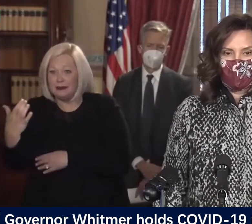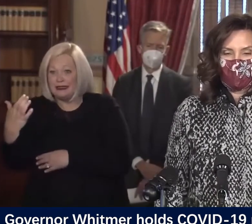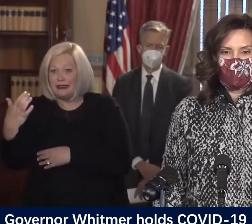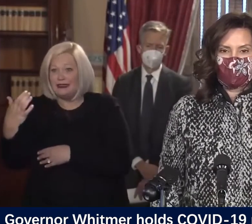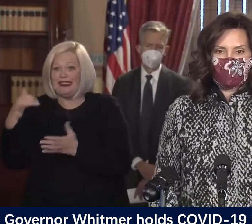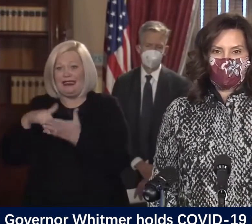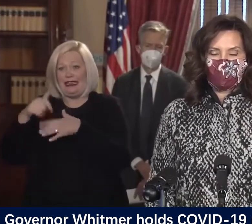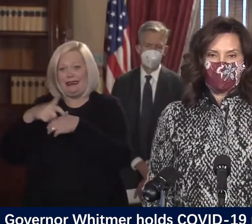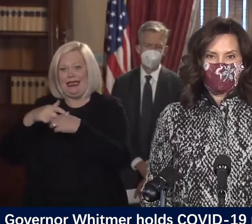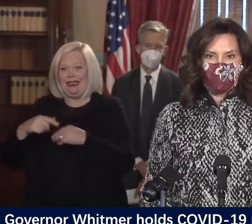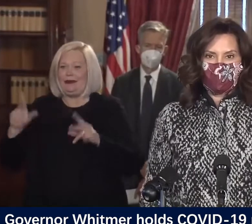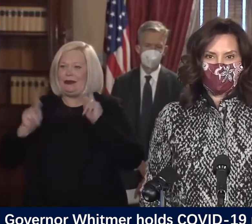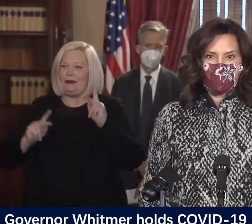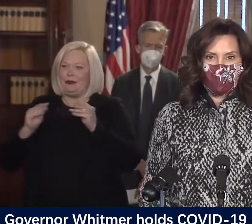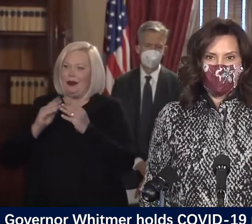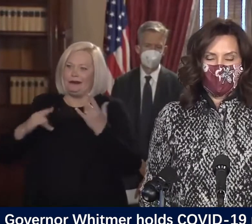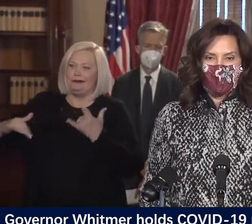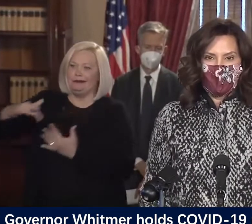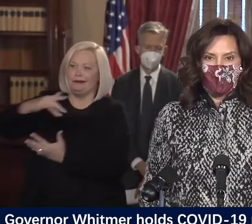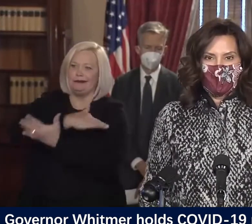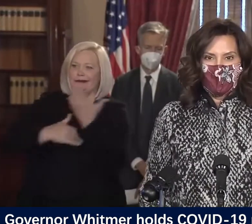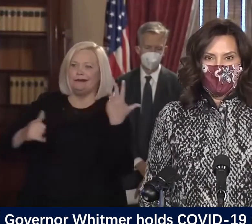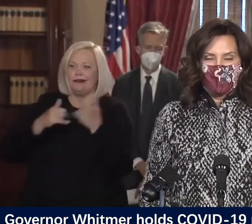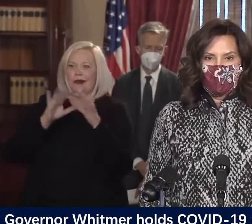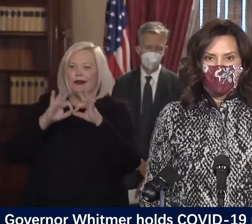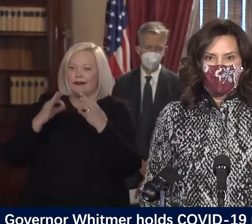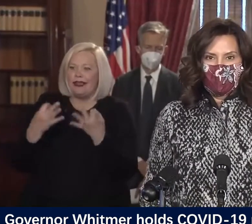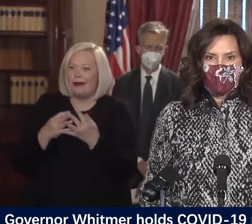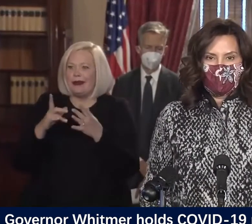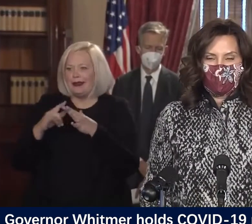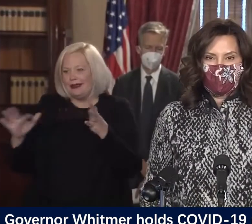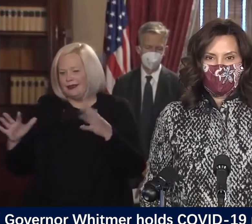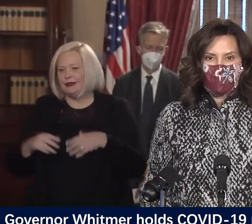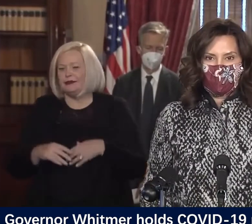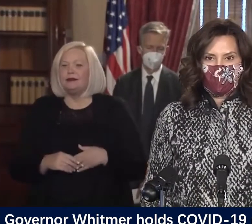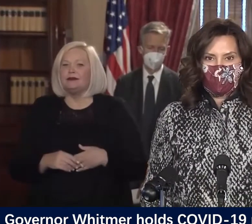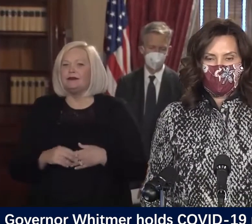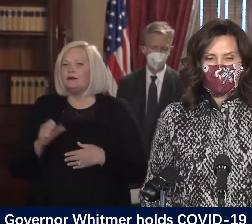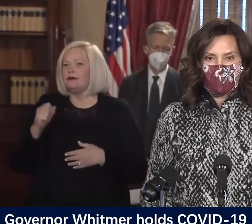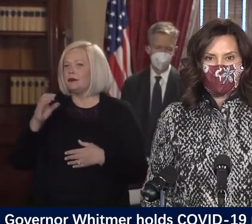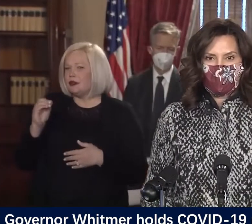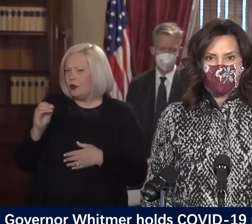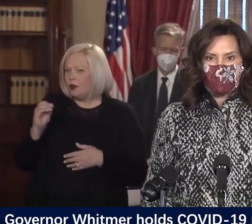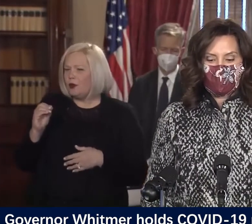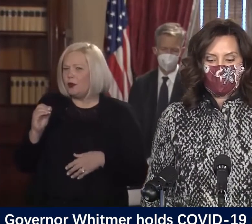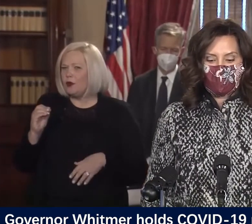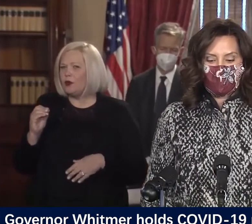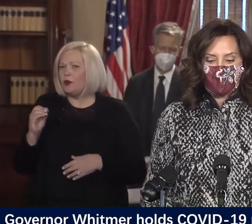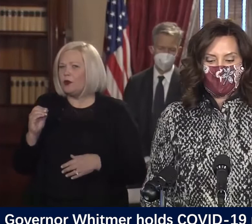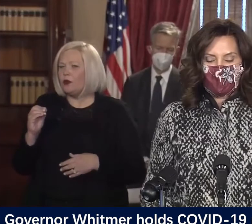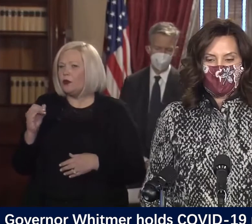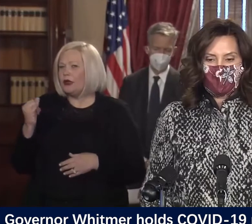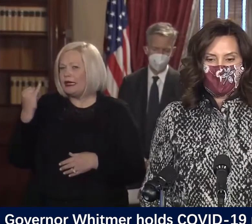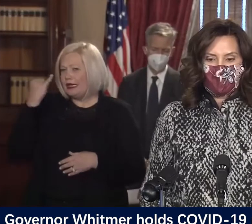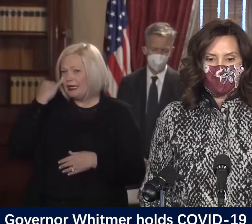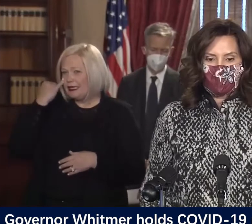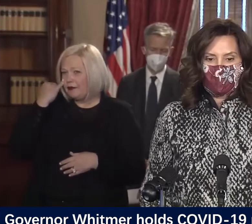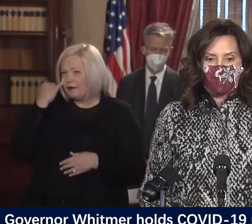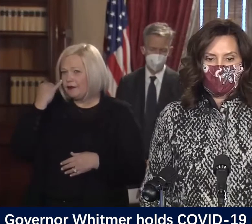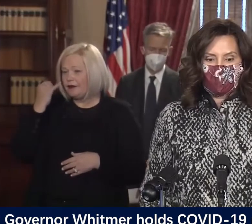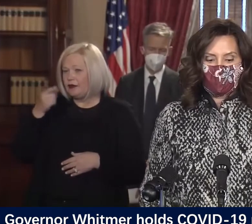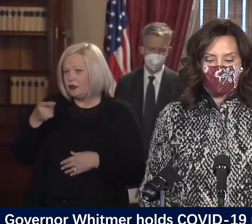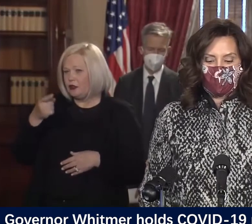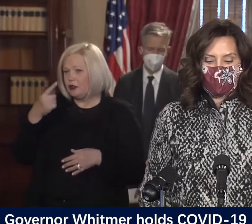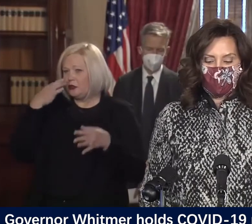moving around and going to visit family members. So if we are, if you